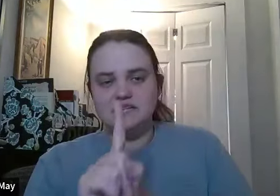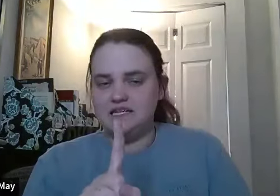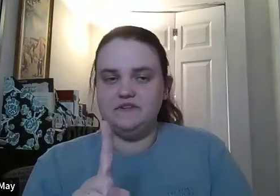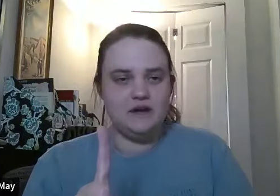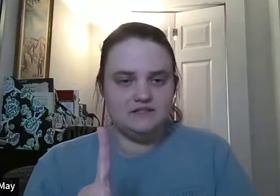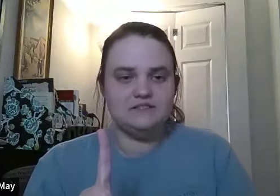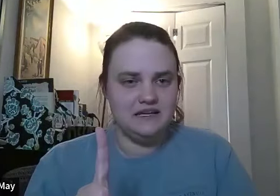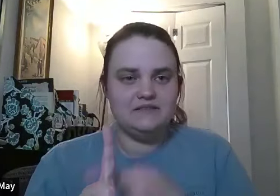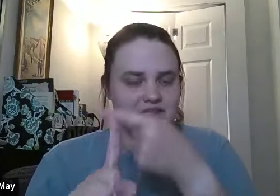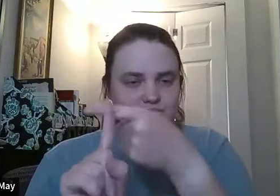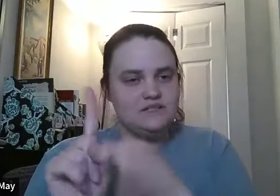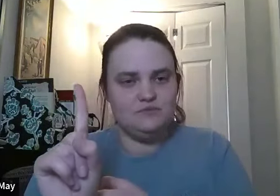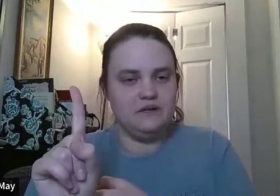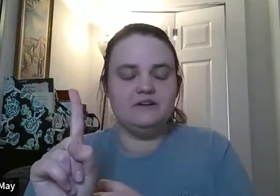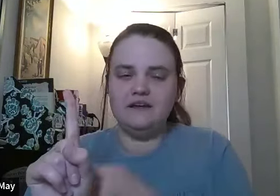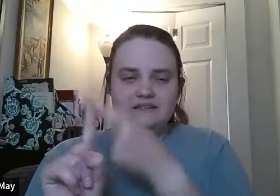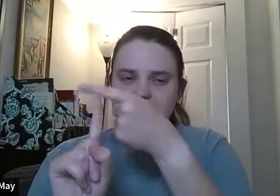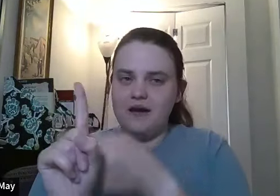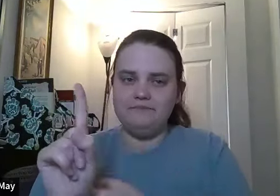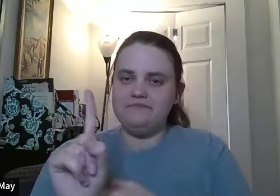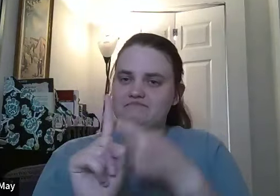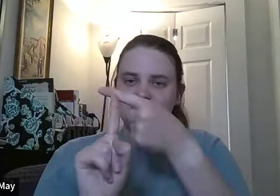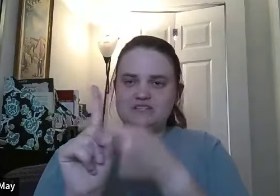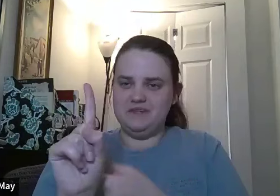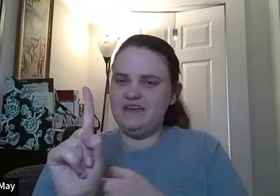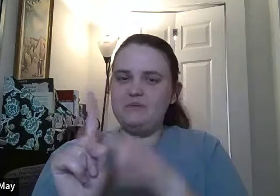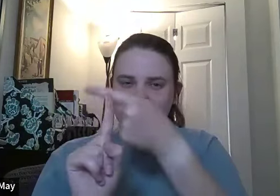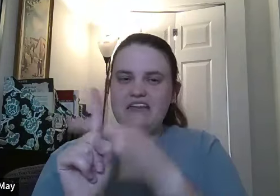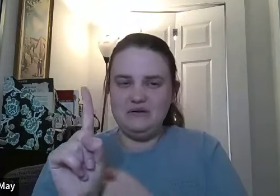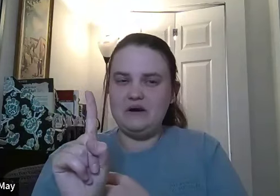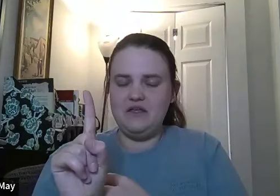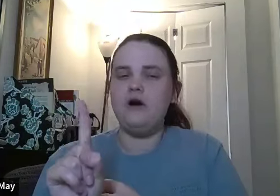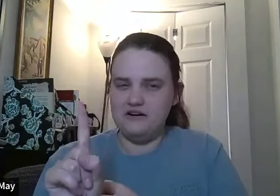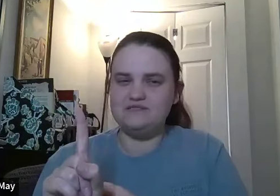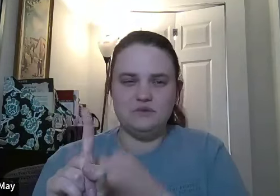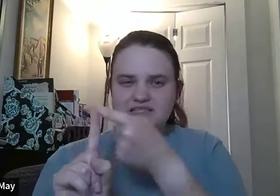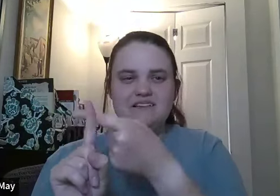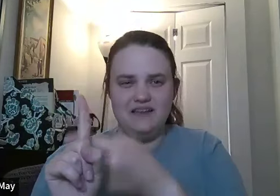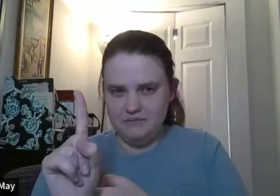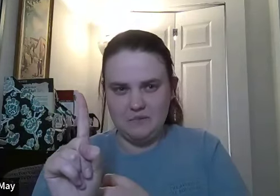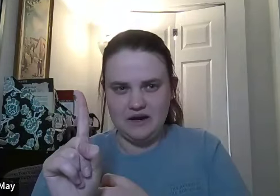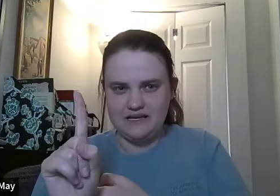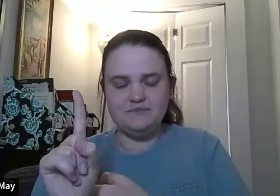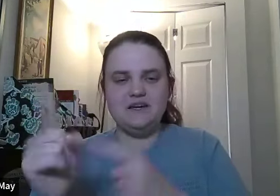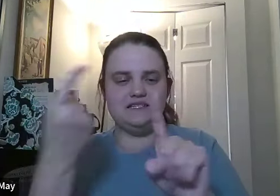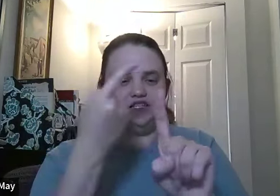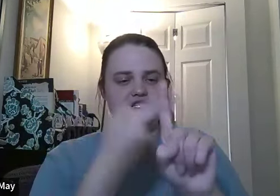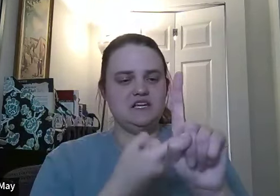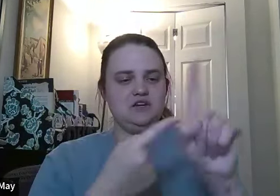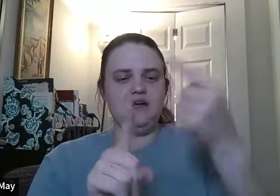If you guys are like, this one is weird, it's, yeah, trust me. That one's, I think, one of the hardest ones to like memorize because it's just like your